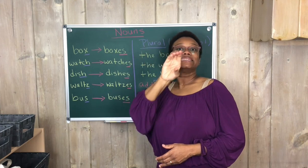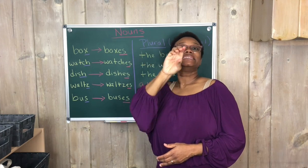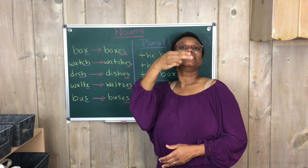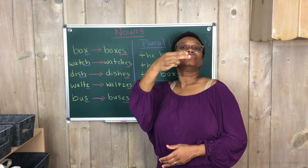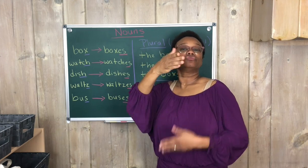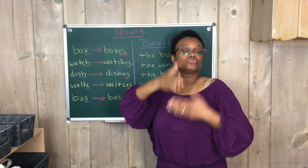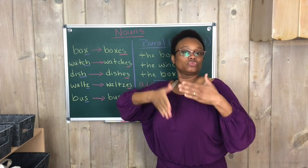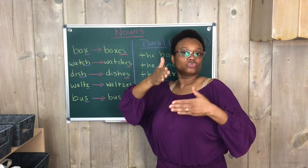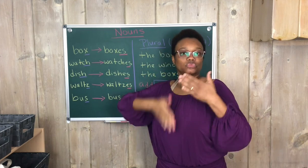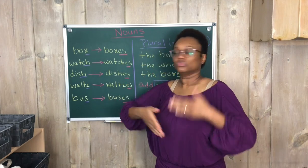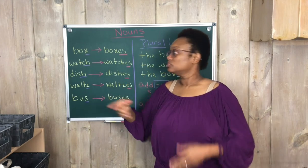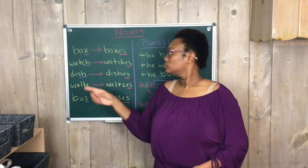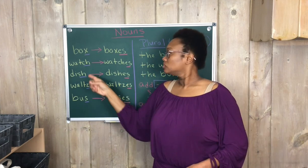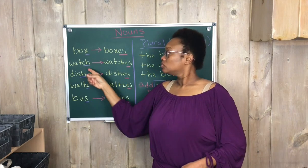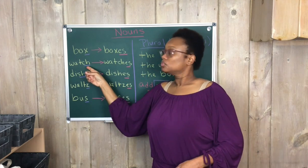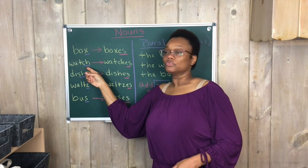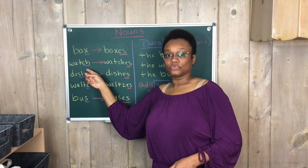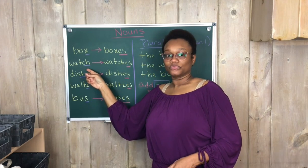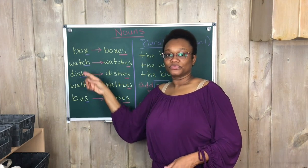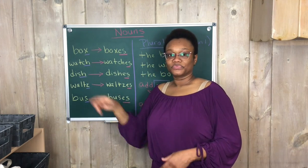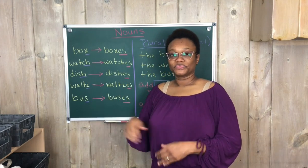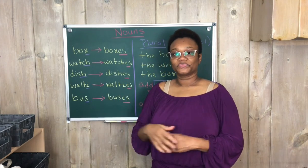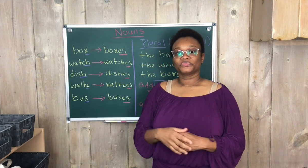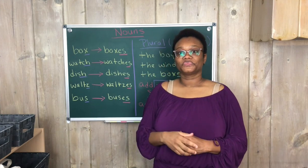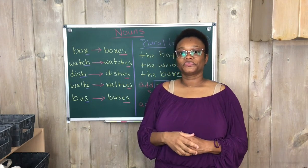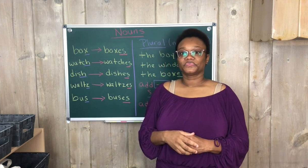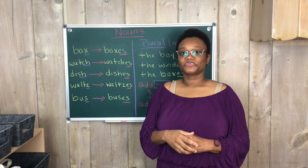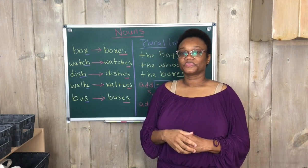Why? Because it ends in a CH.